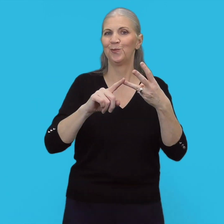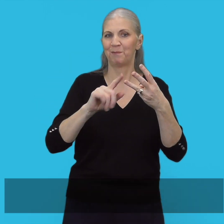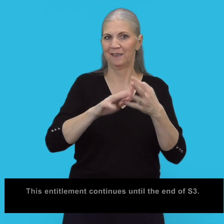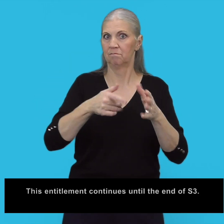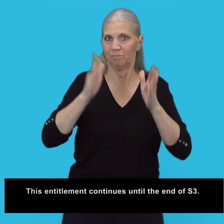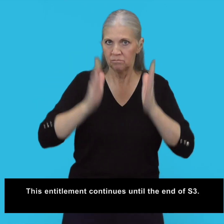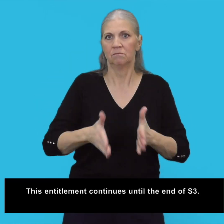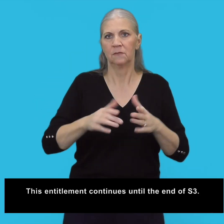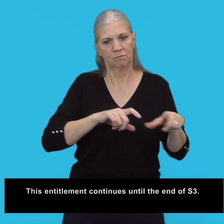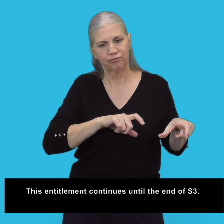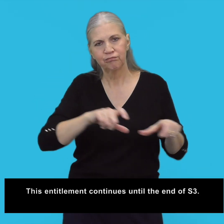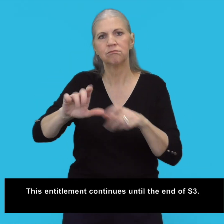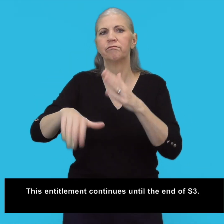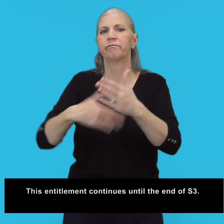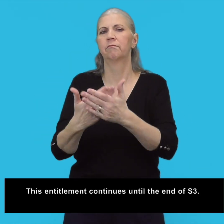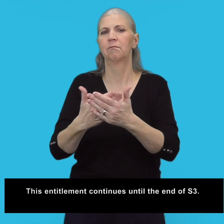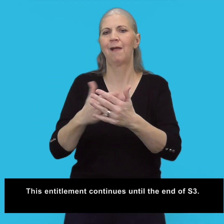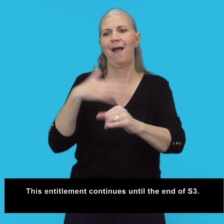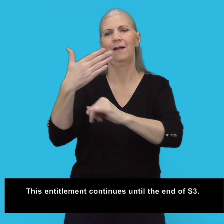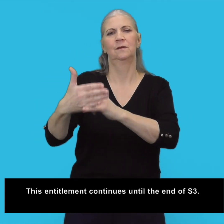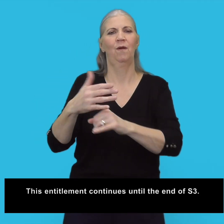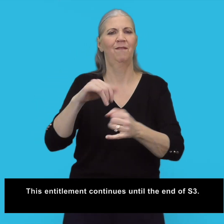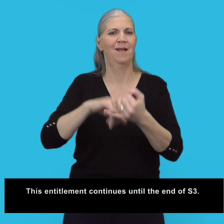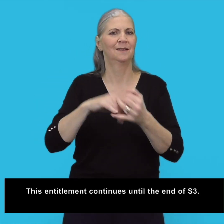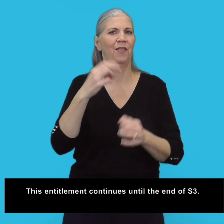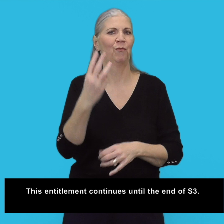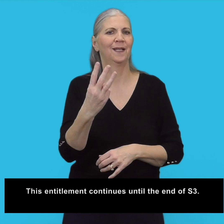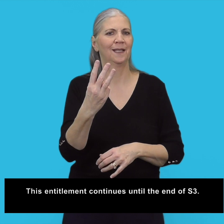This entitlement continues until the end of S3.